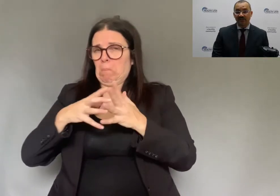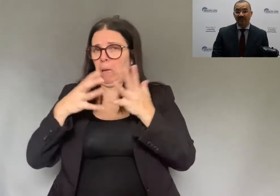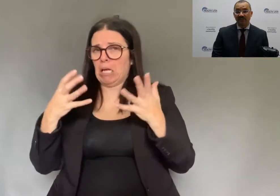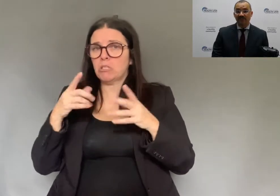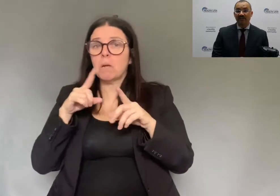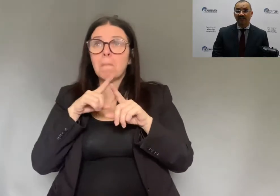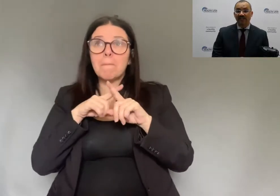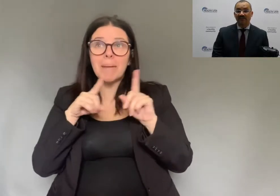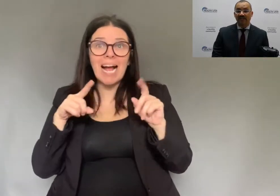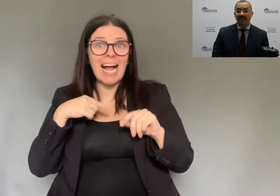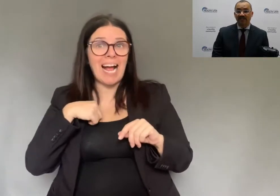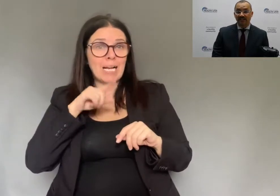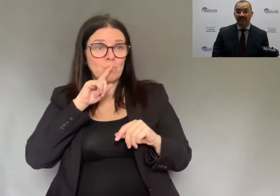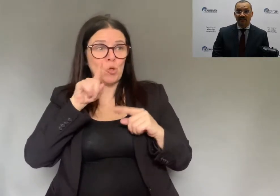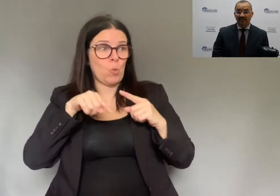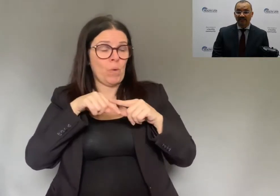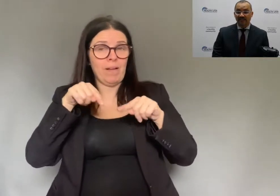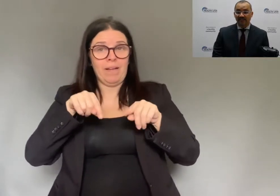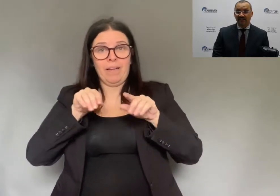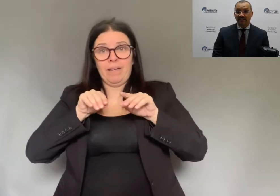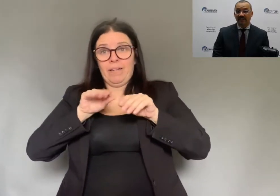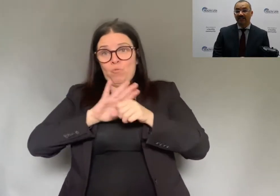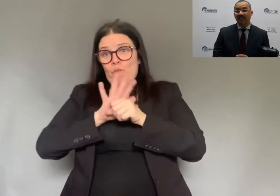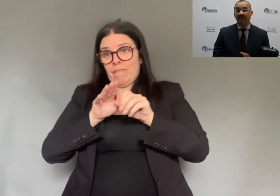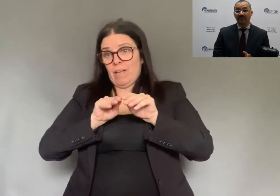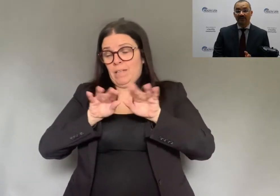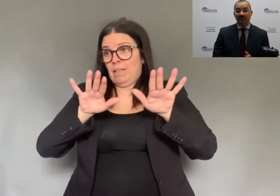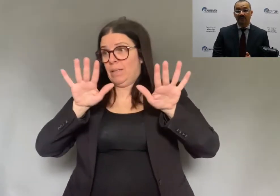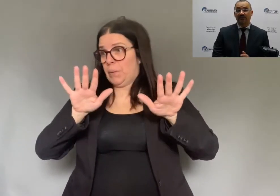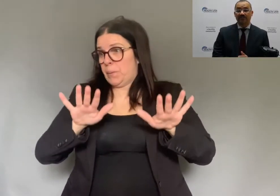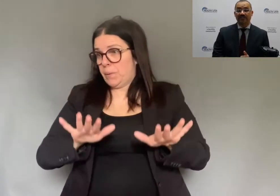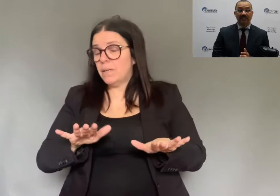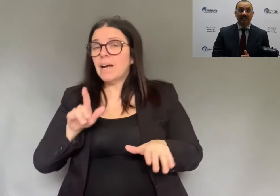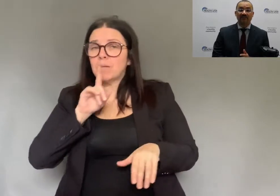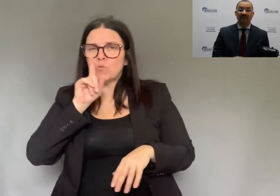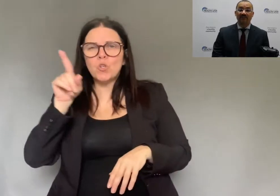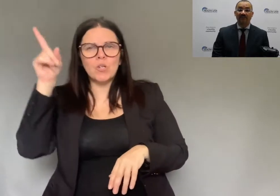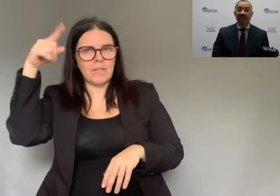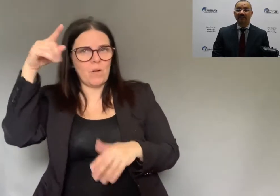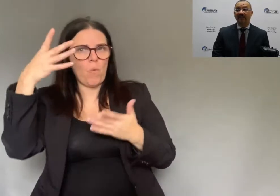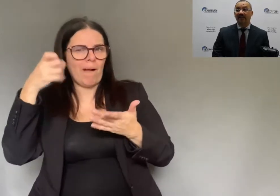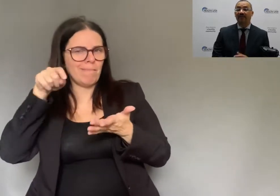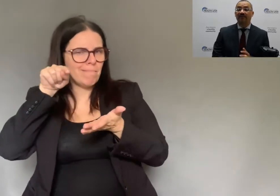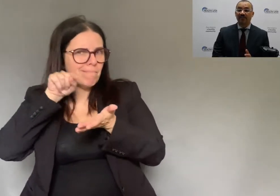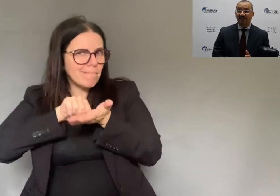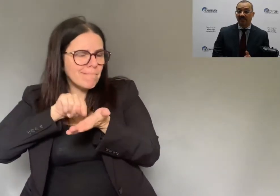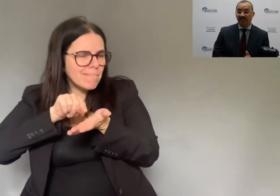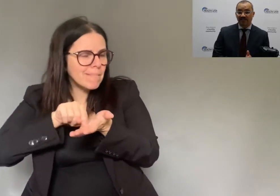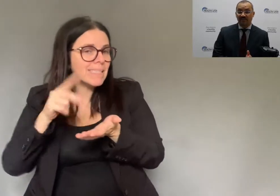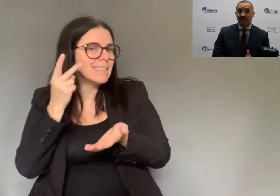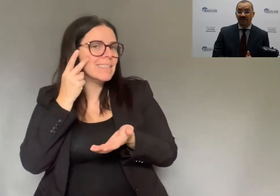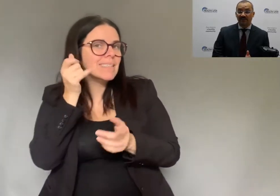epidemiologists would love to sit down and make that calculation too, to see whether we have a false